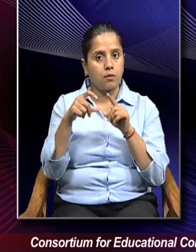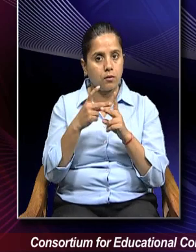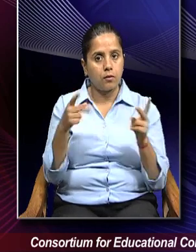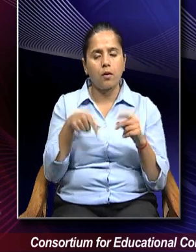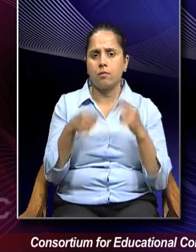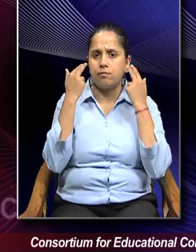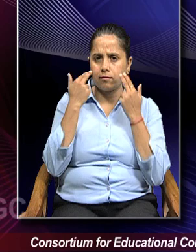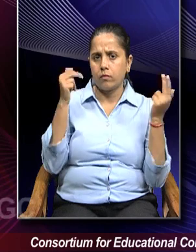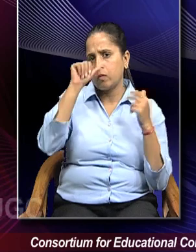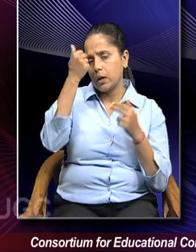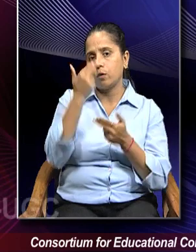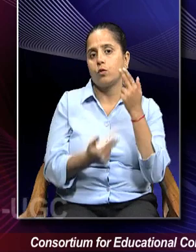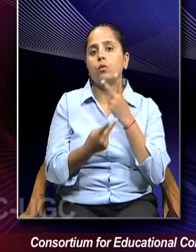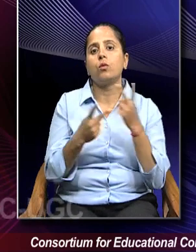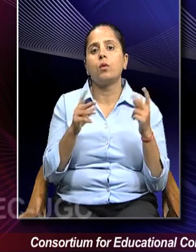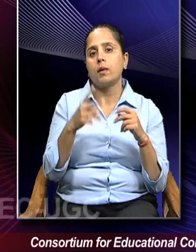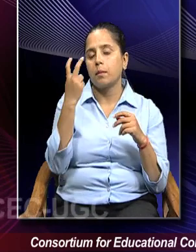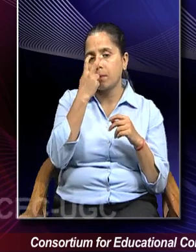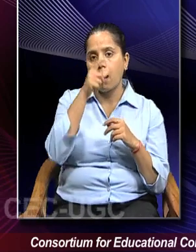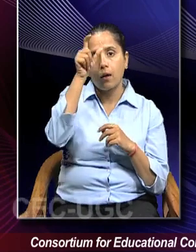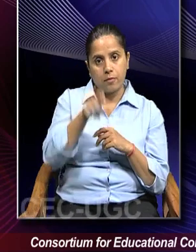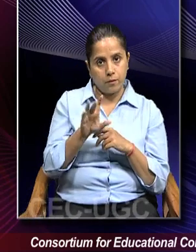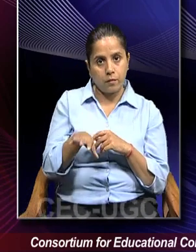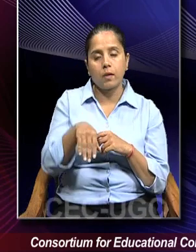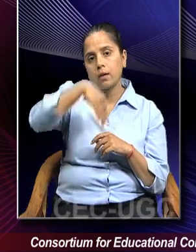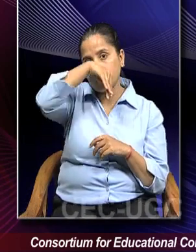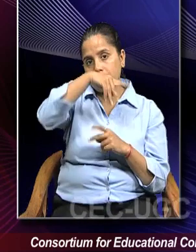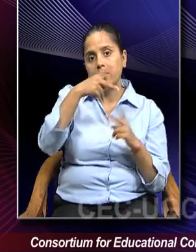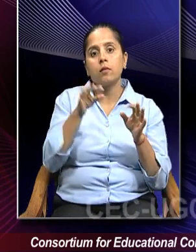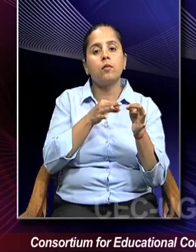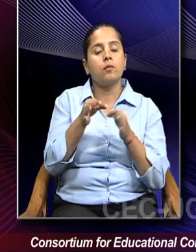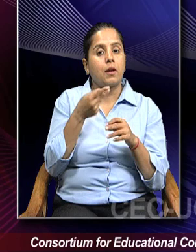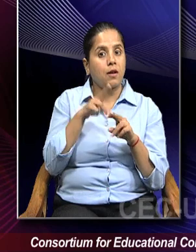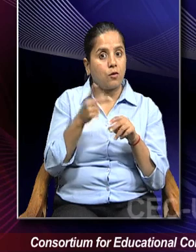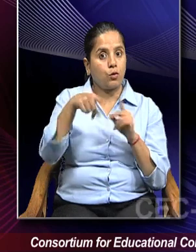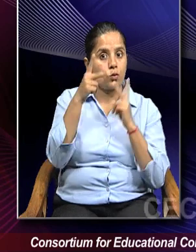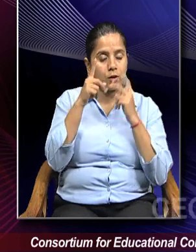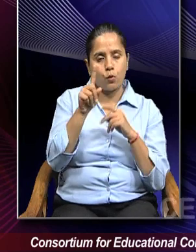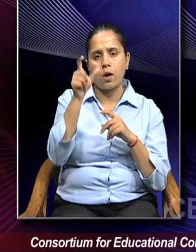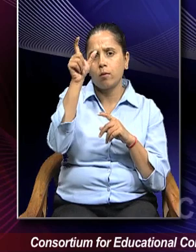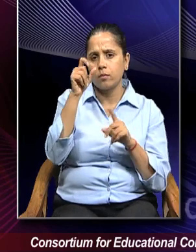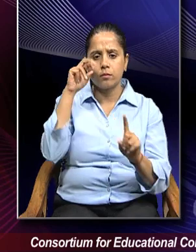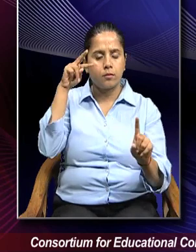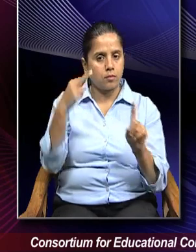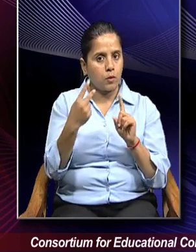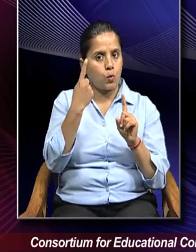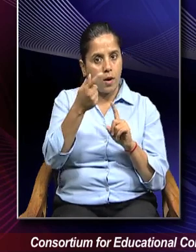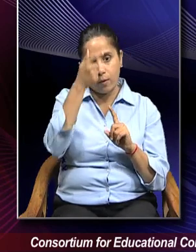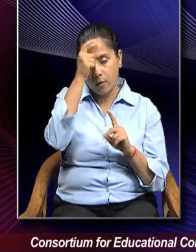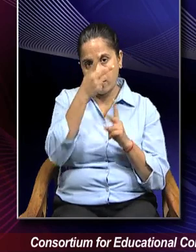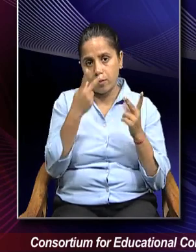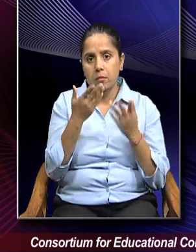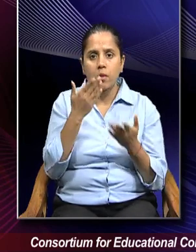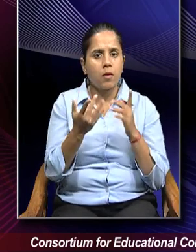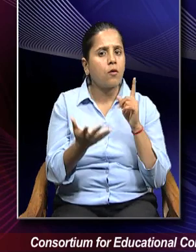well known Indian story of the blind man and the elephant, wherein if you look at one perspective, one part of a problem, you may